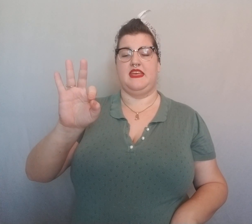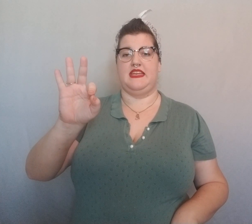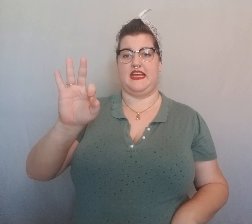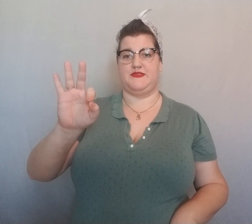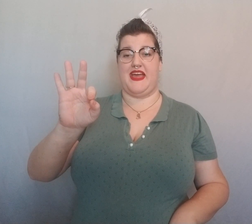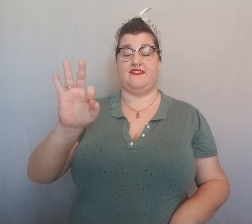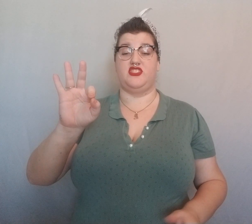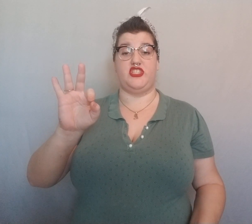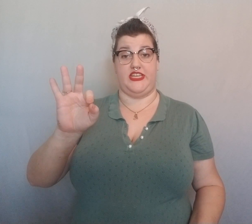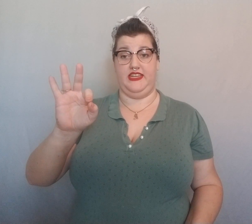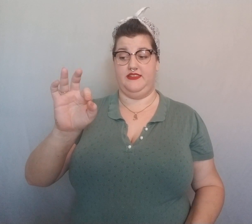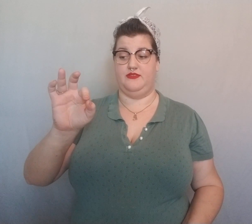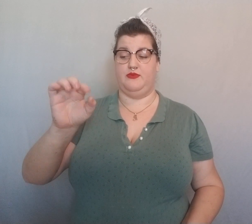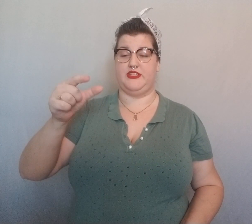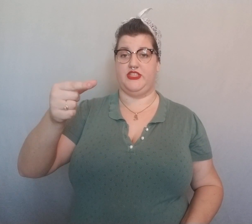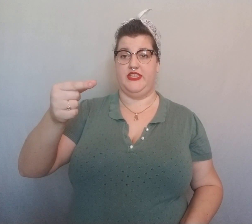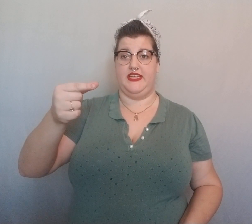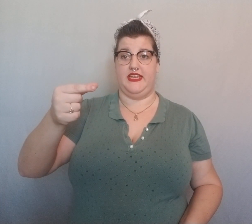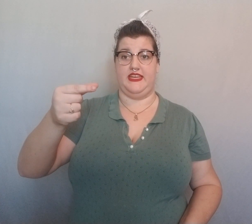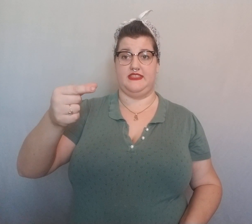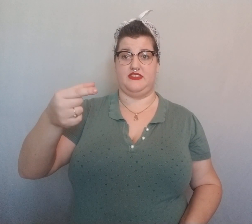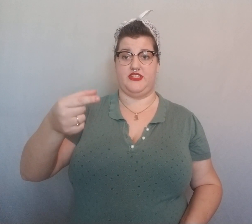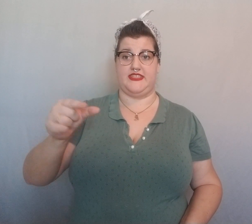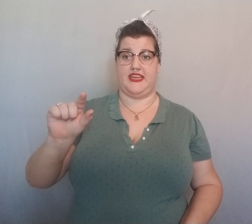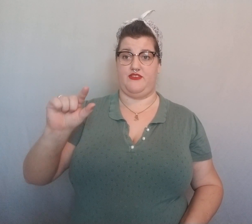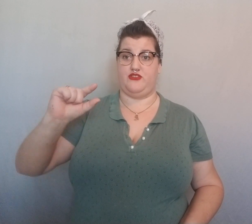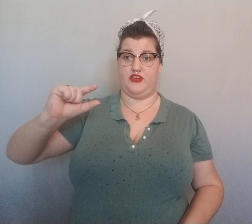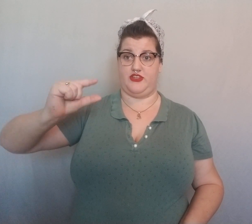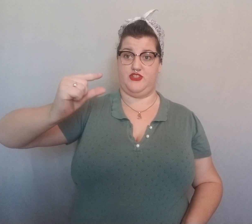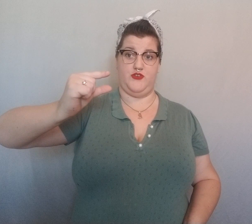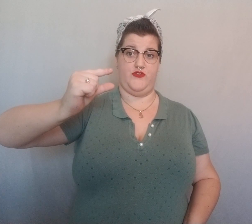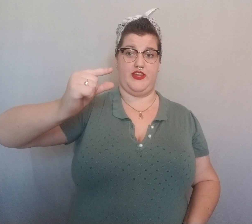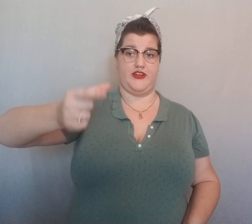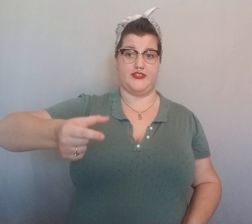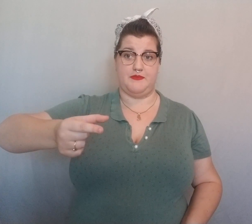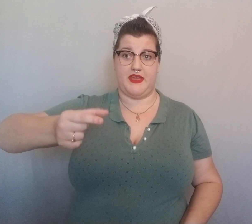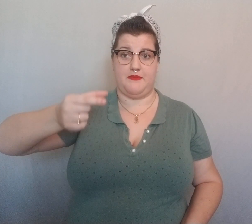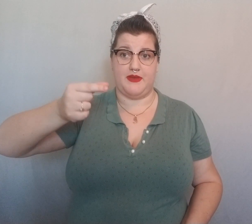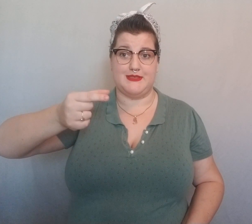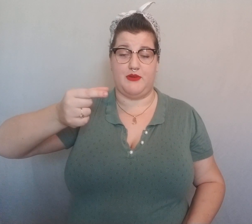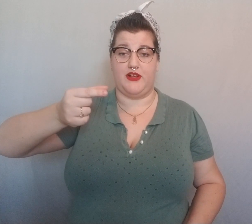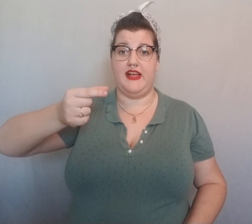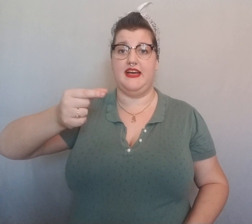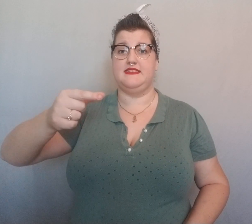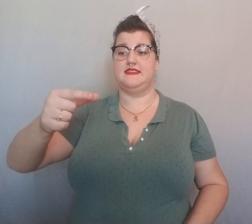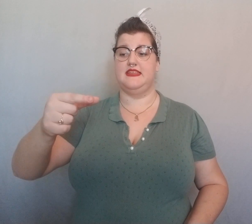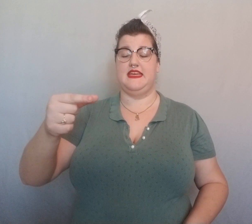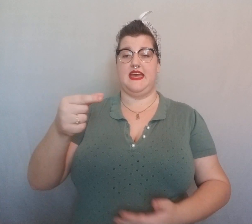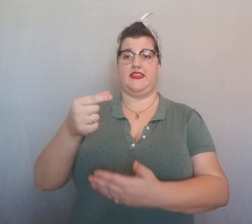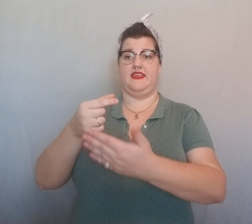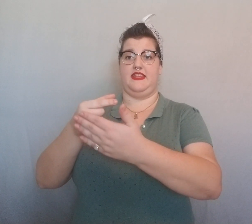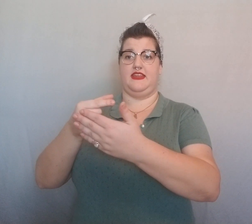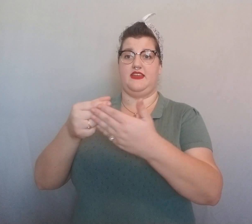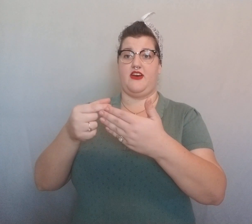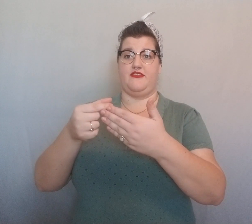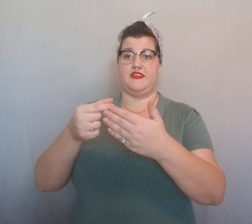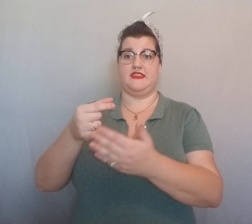Next we have G, which is just like if you took two fingers to pick up a small glass and then off to the side